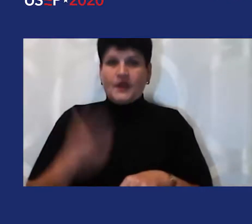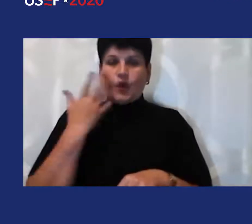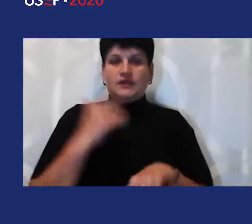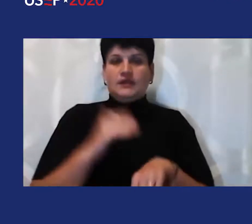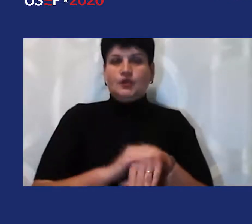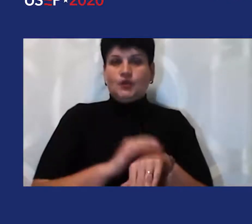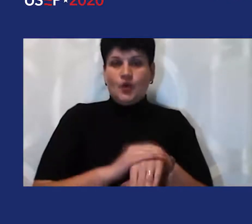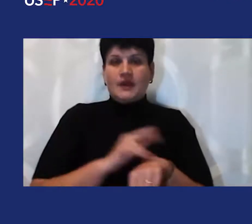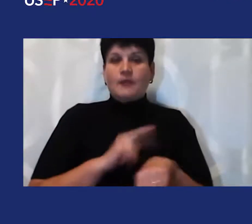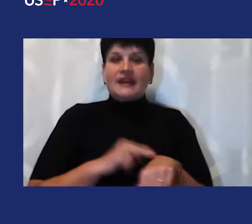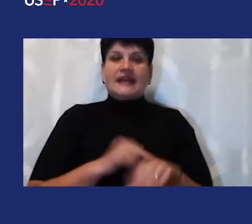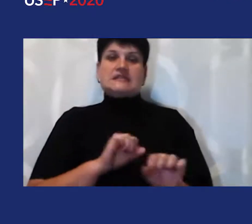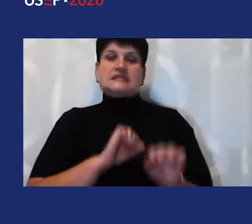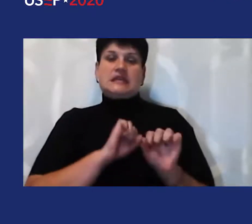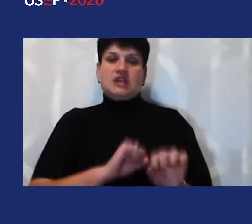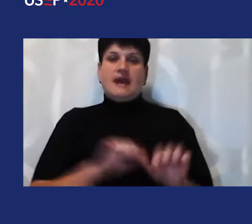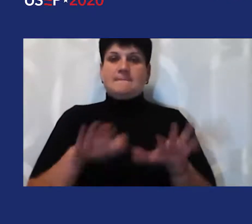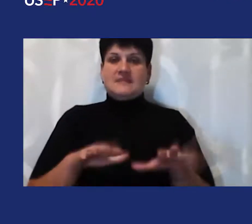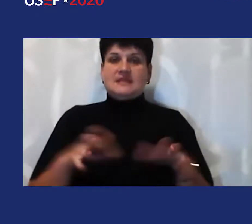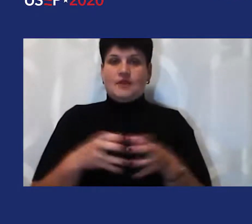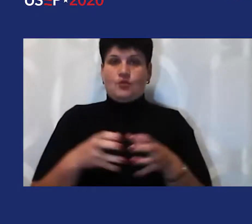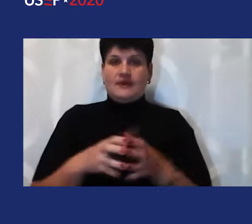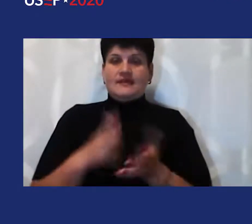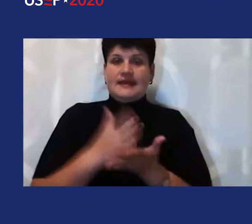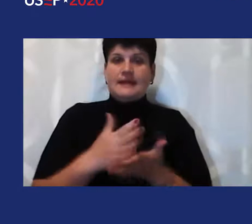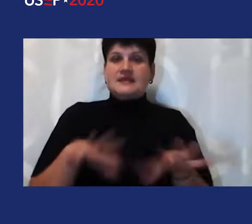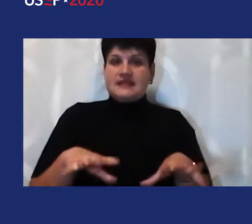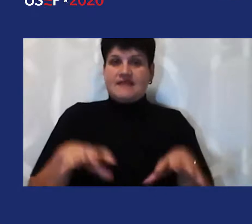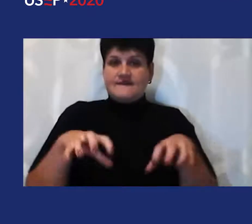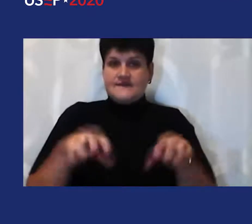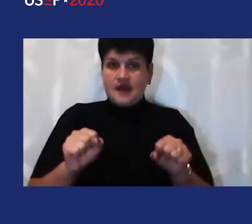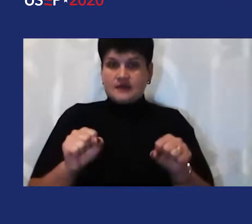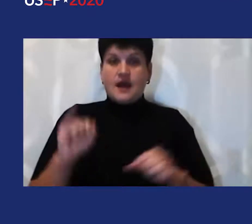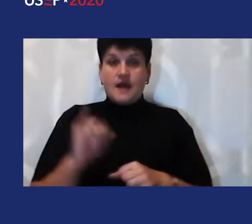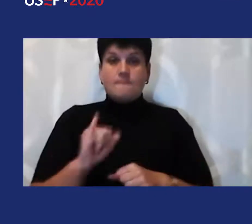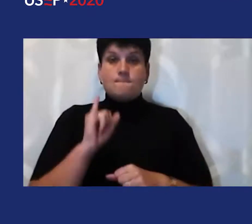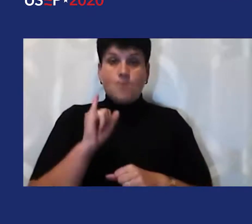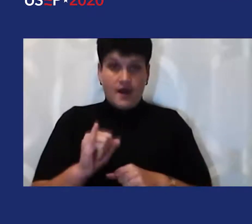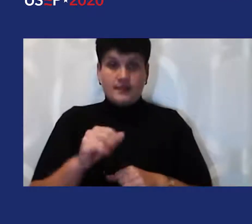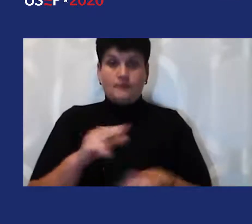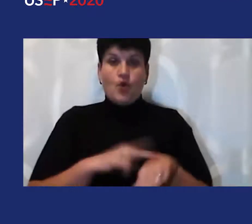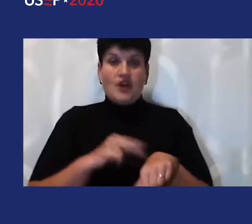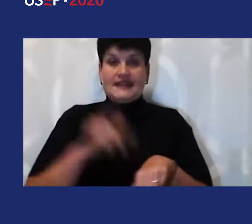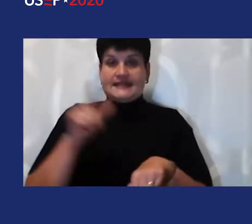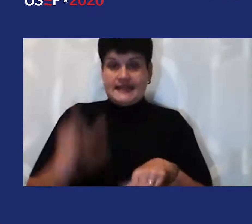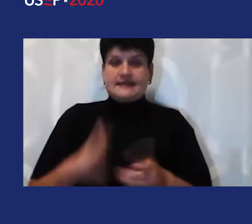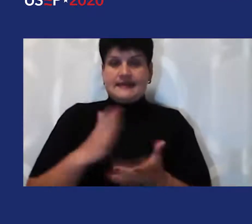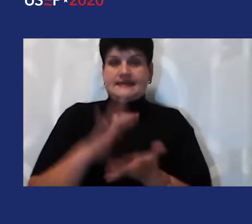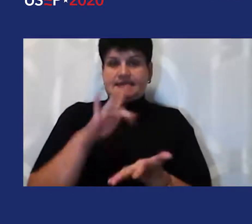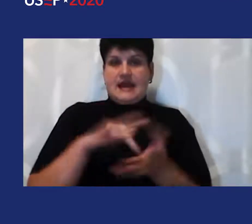or interaction of good policemen and bad policemen.